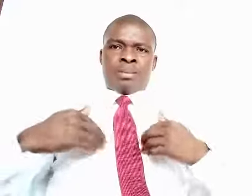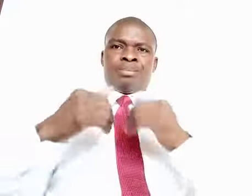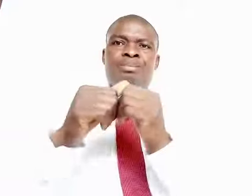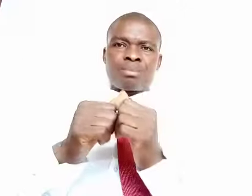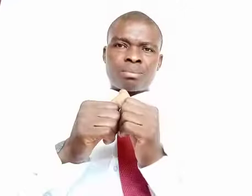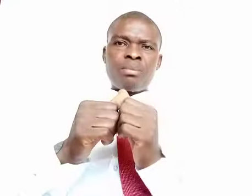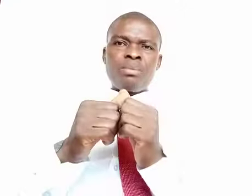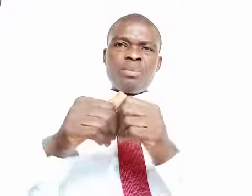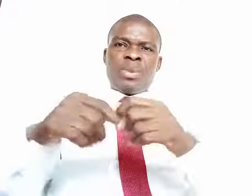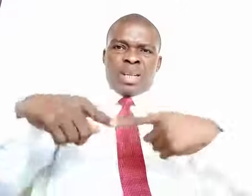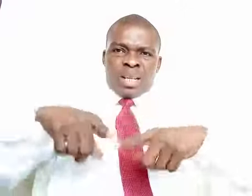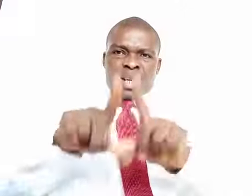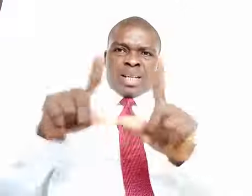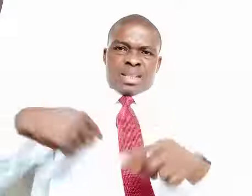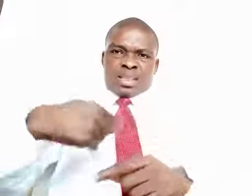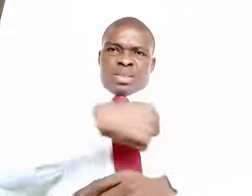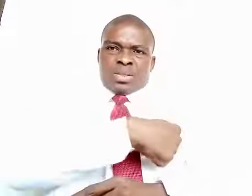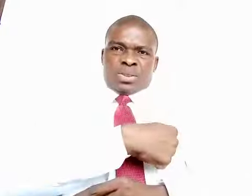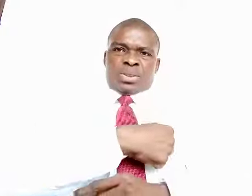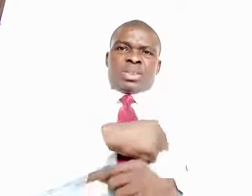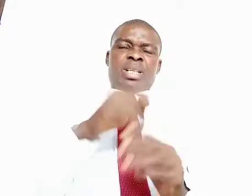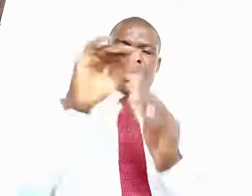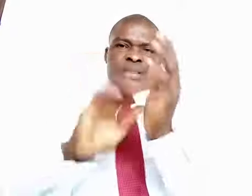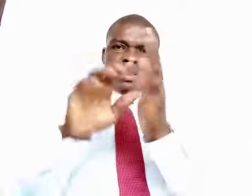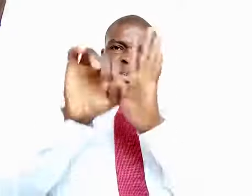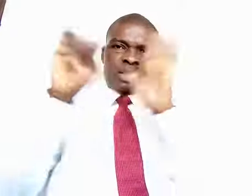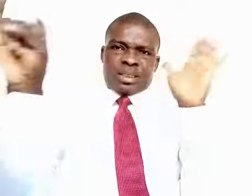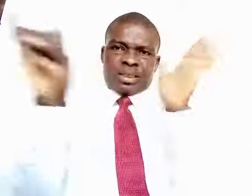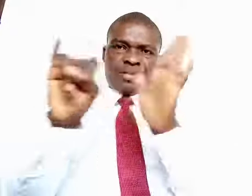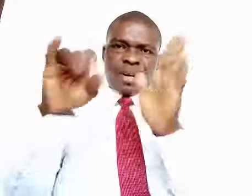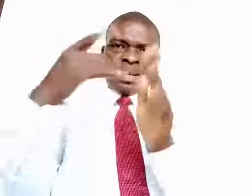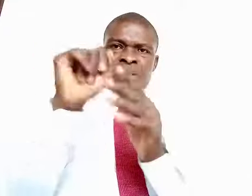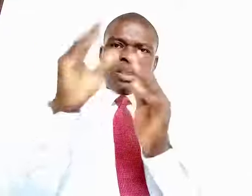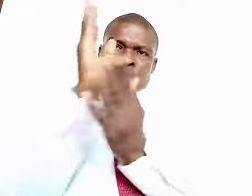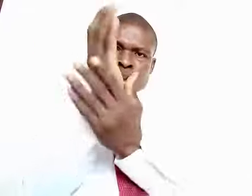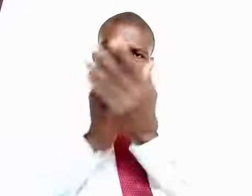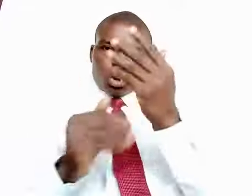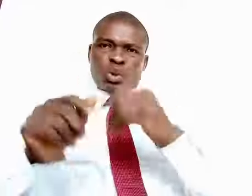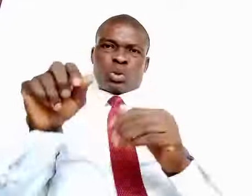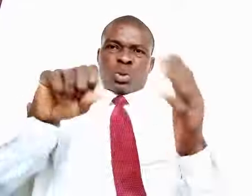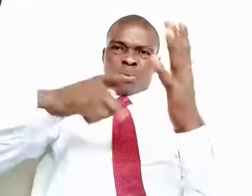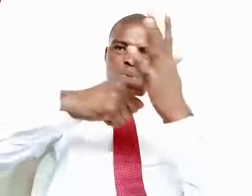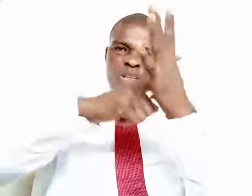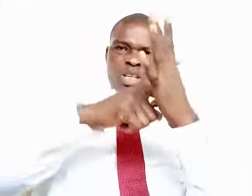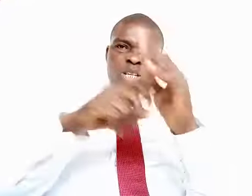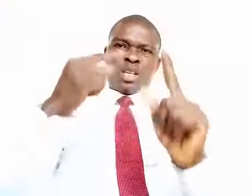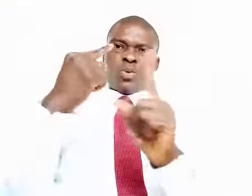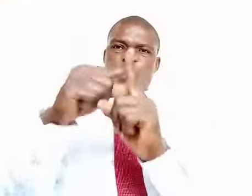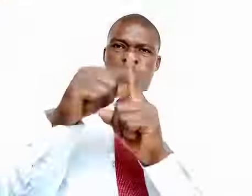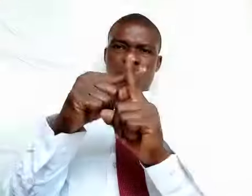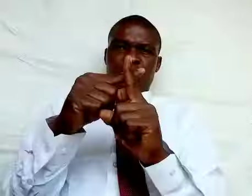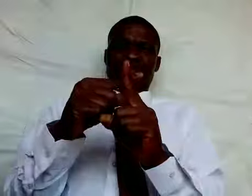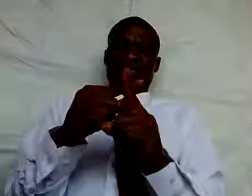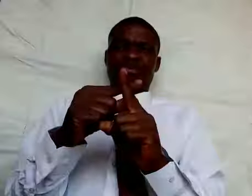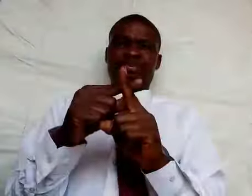Let us identify some keywords and get their meaning before we go into the topic for